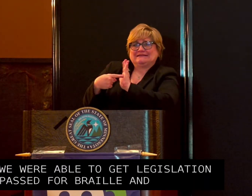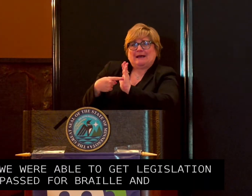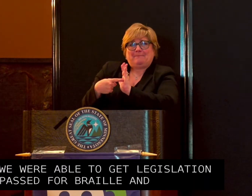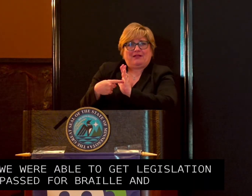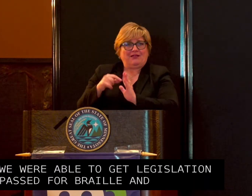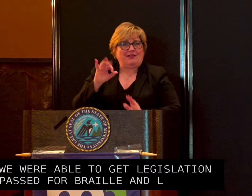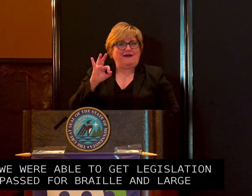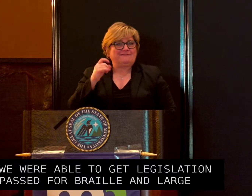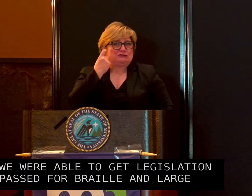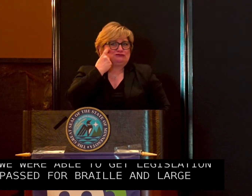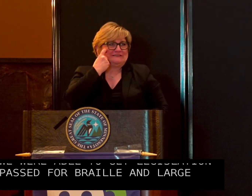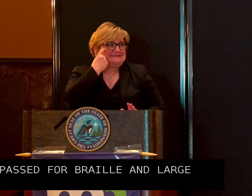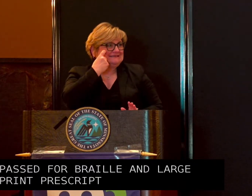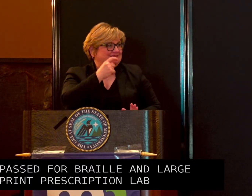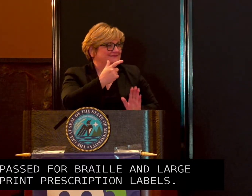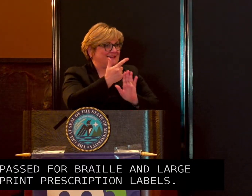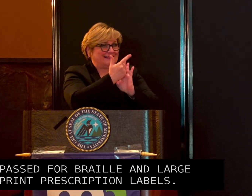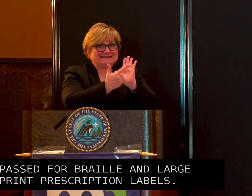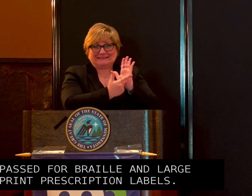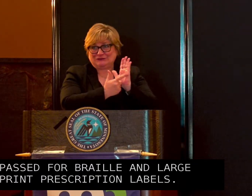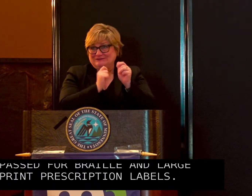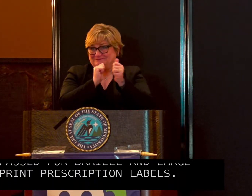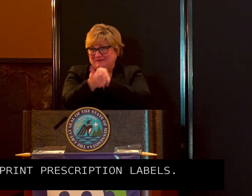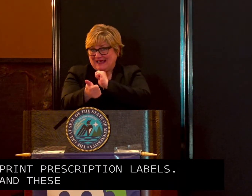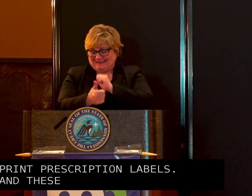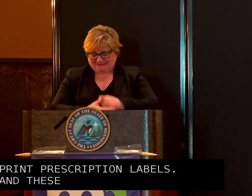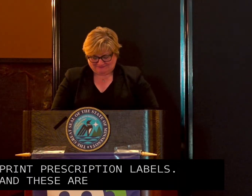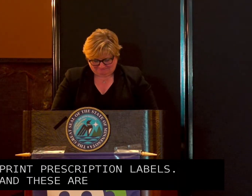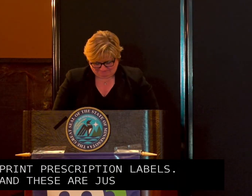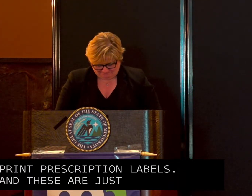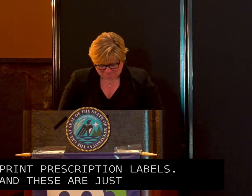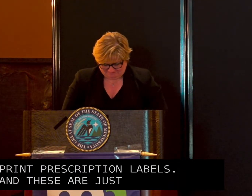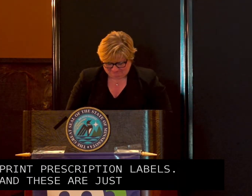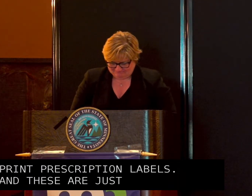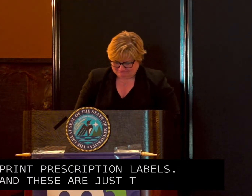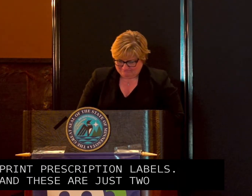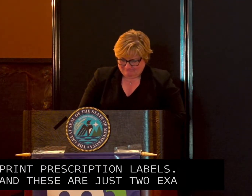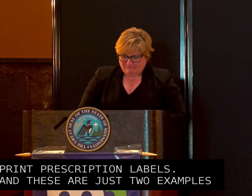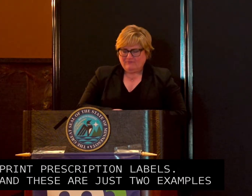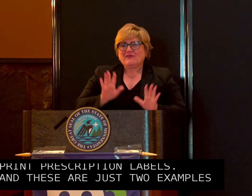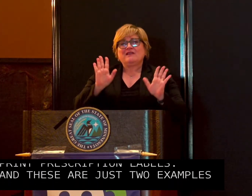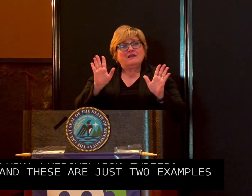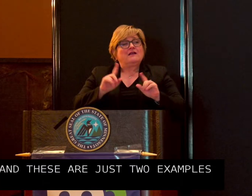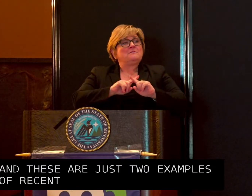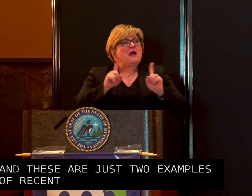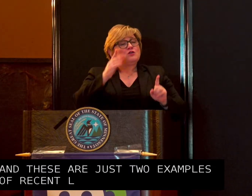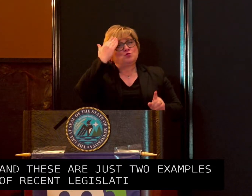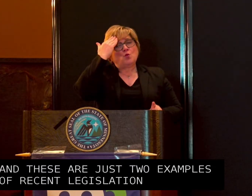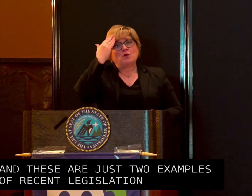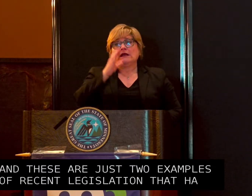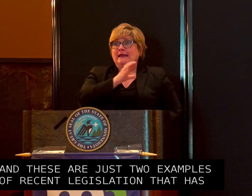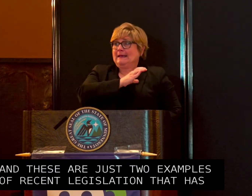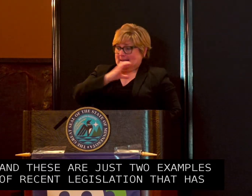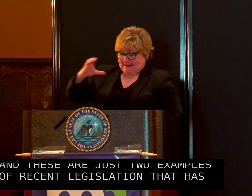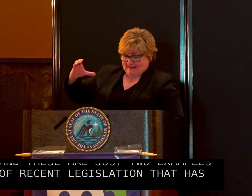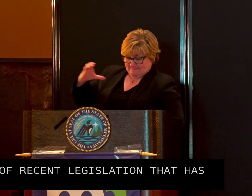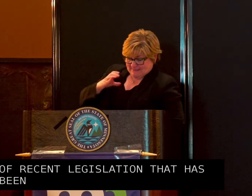labels. And these are just 2 examples of recent legislation that has been successfully passed.